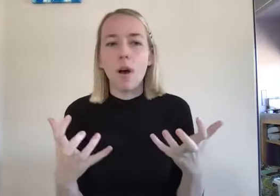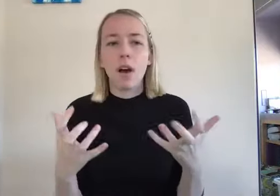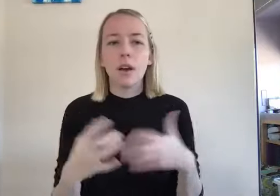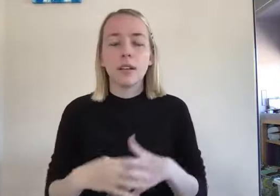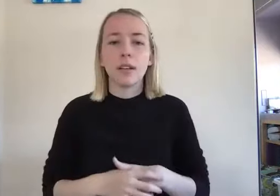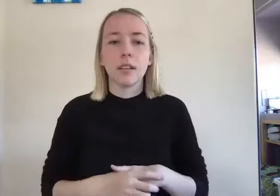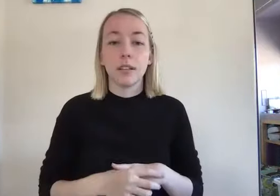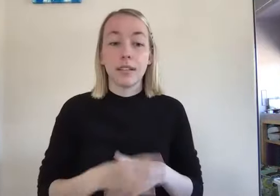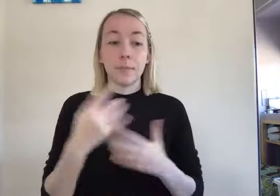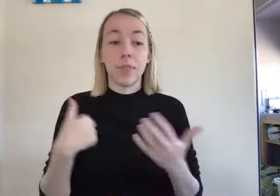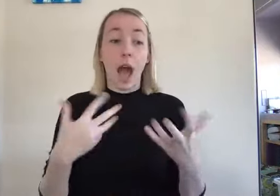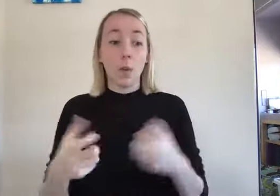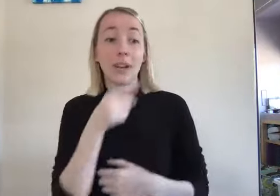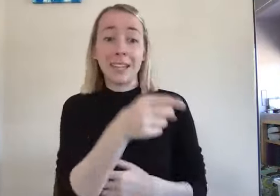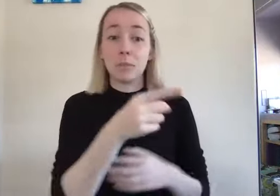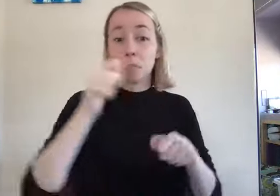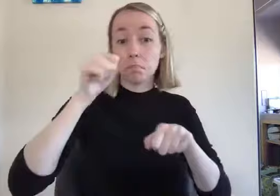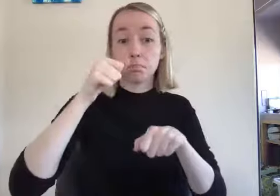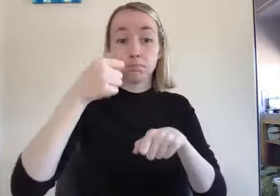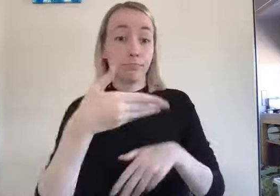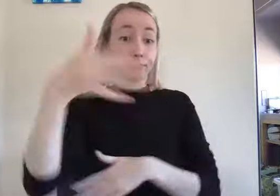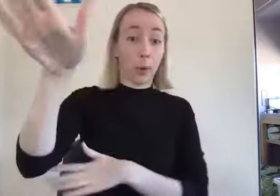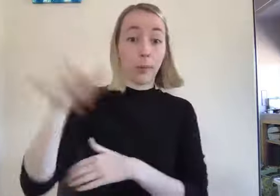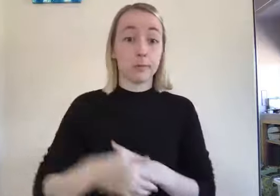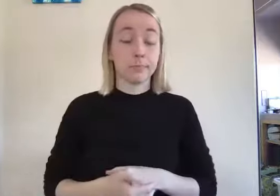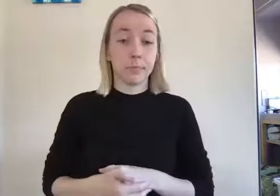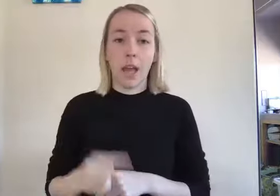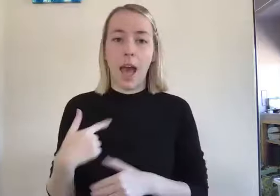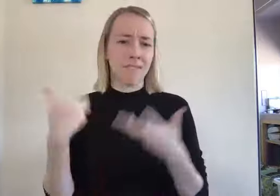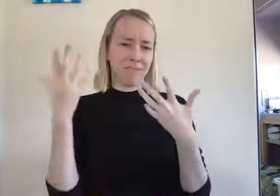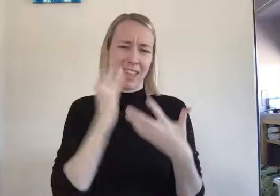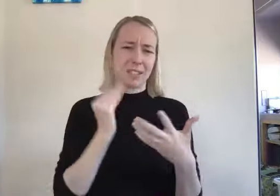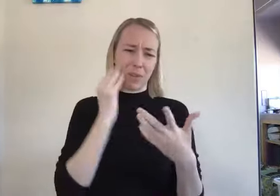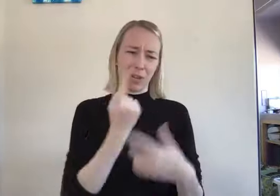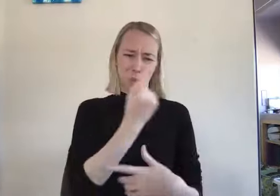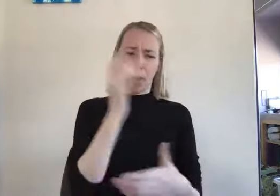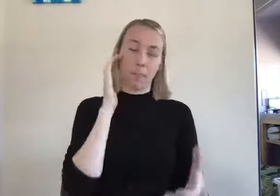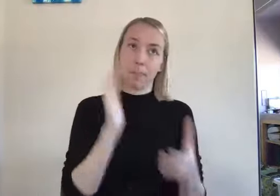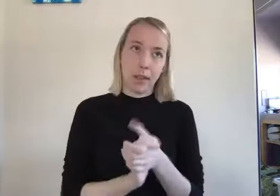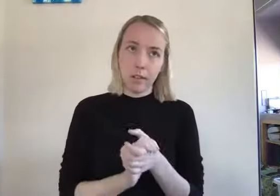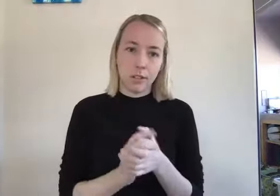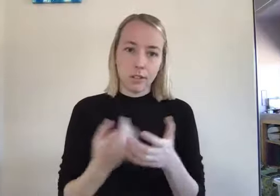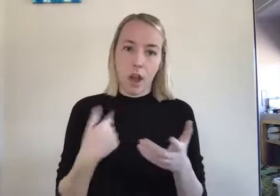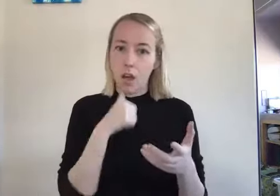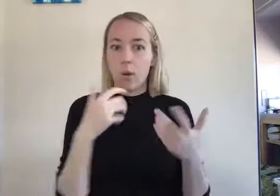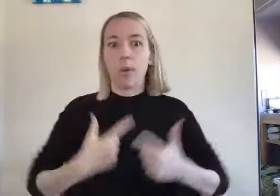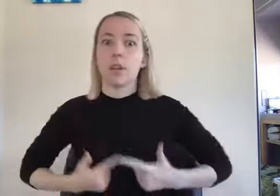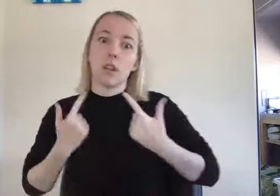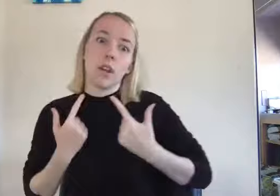I wanted him to just go away. I already had been through one marriage, and it's like, my God, I don't want to have to let